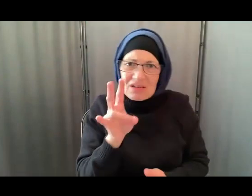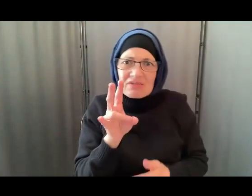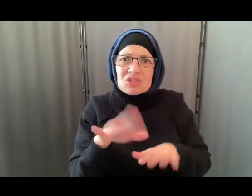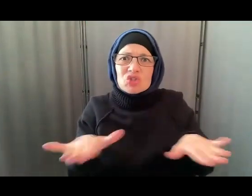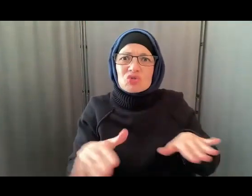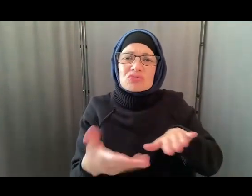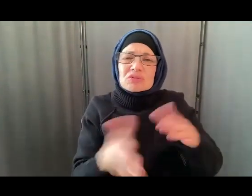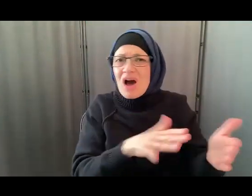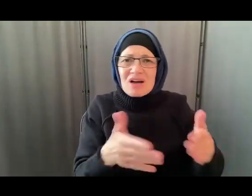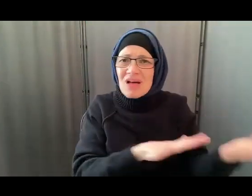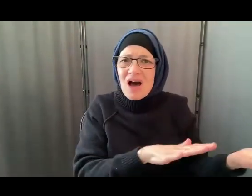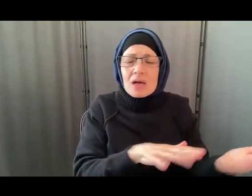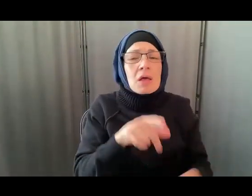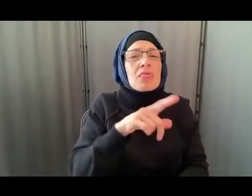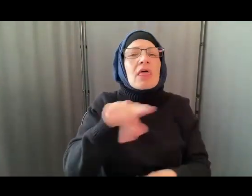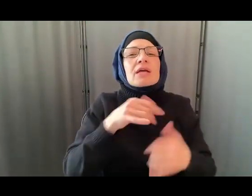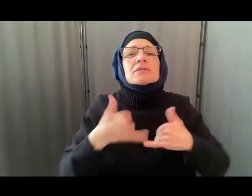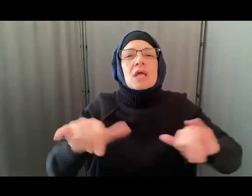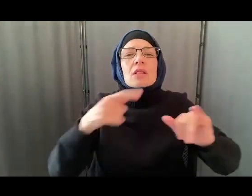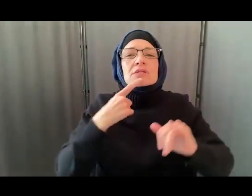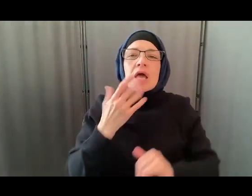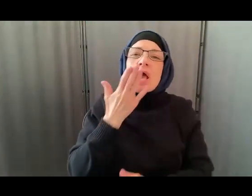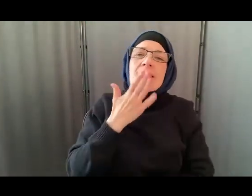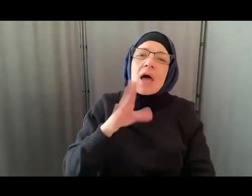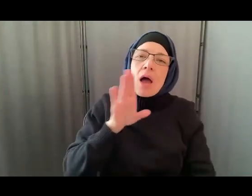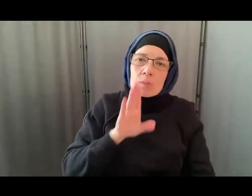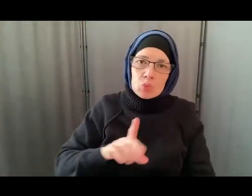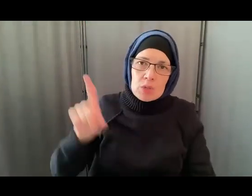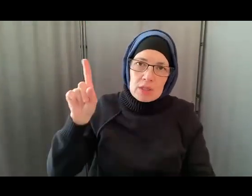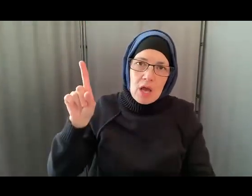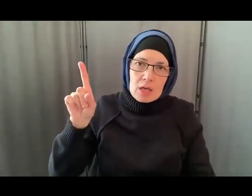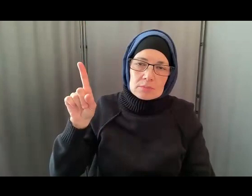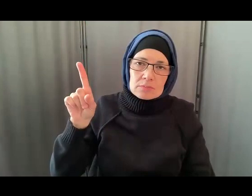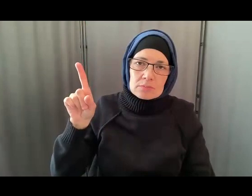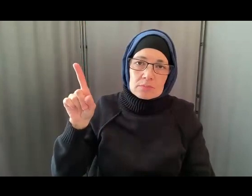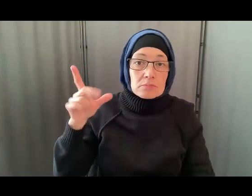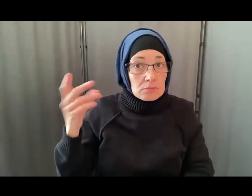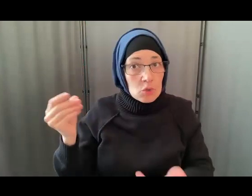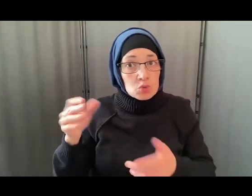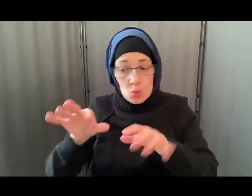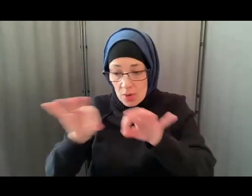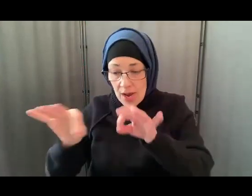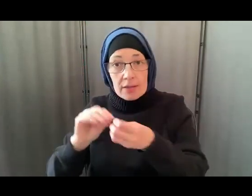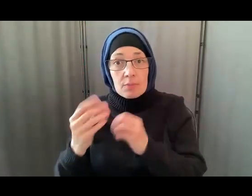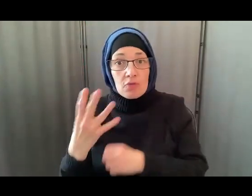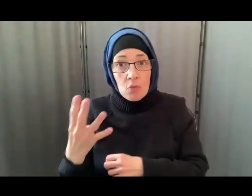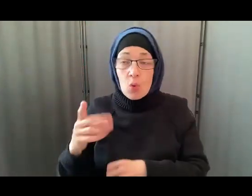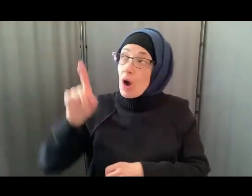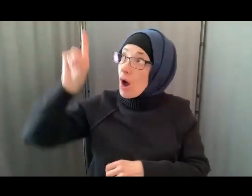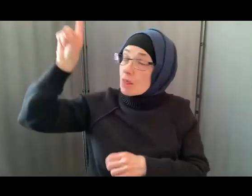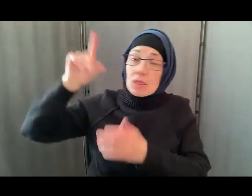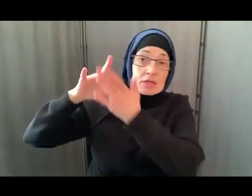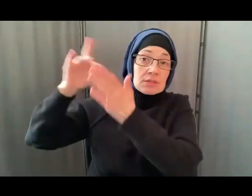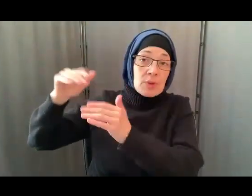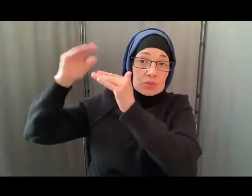So, where Allah subhanahu wa ta'ala says, in ayah number 4, that it is He who has